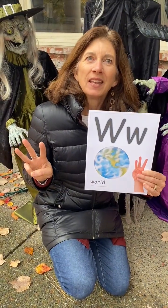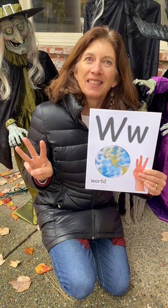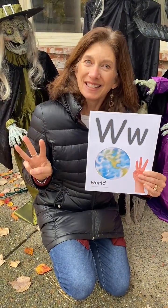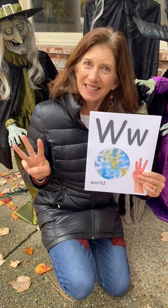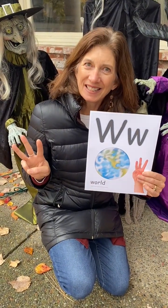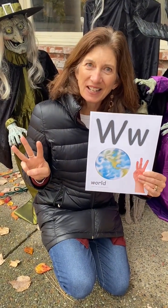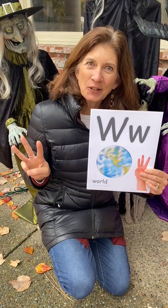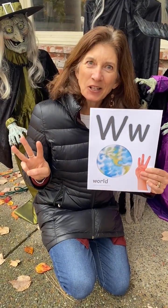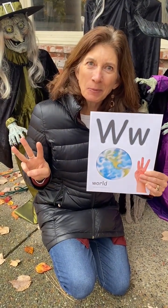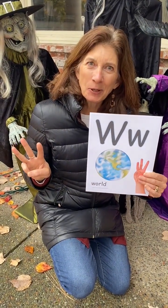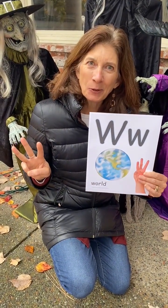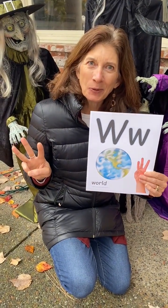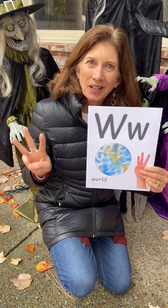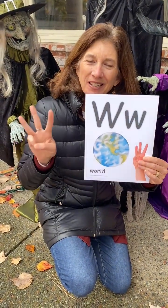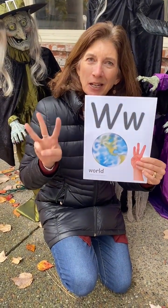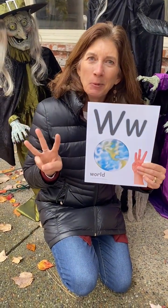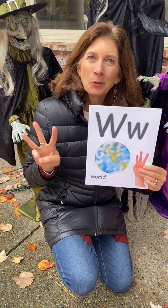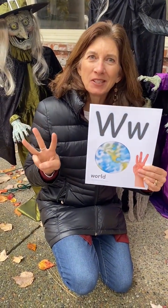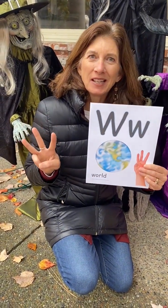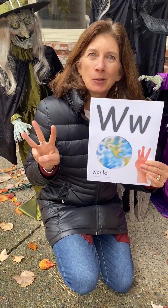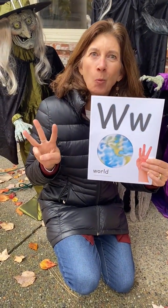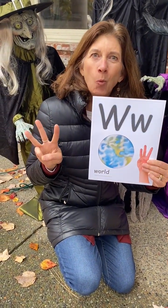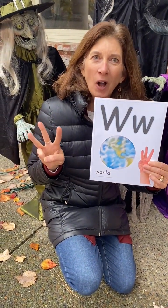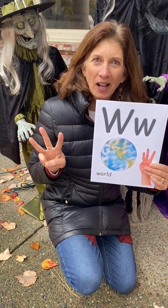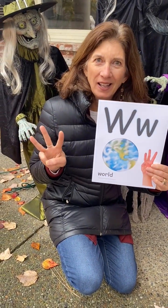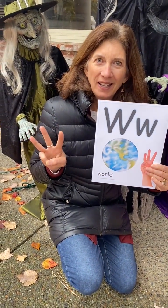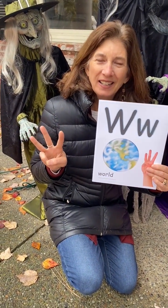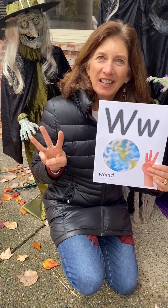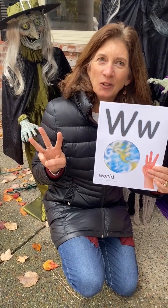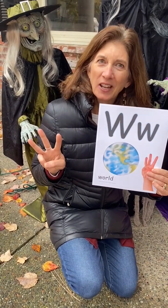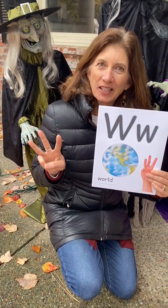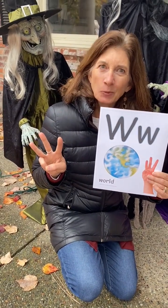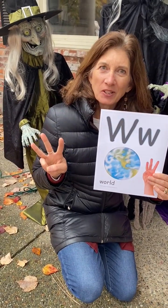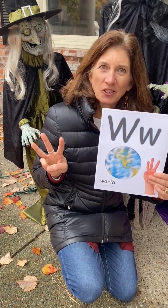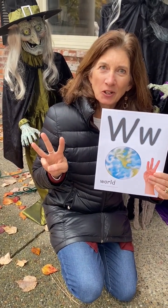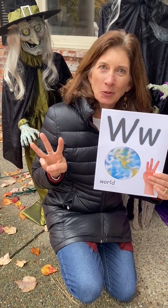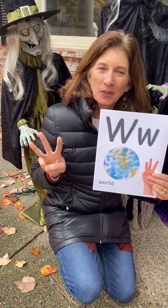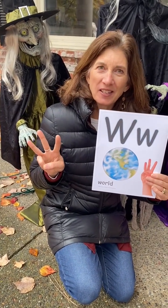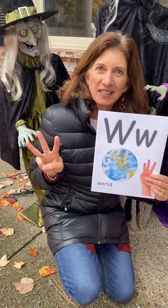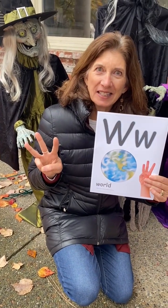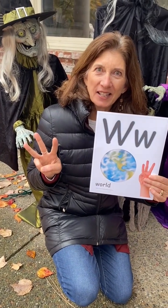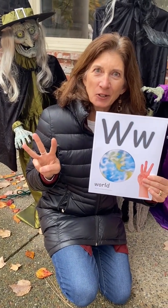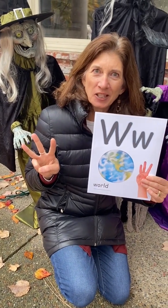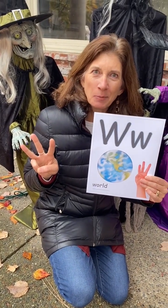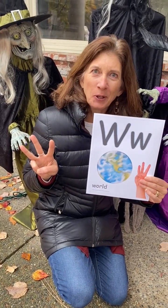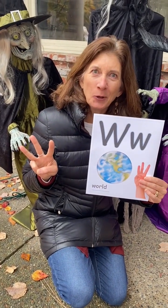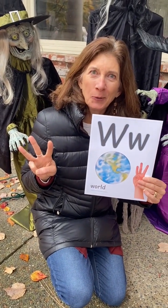This is the letter W. W says W. Can you guess what starts with the letter W?